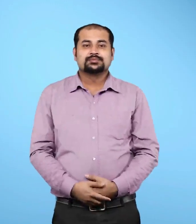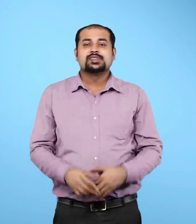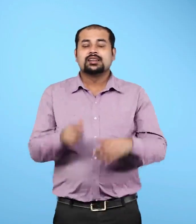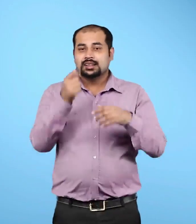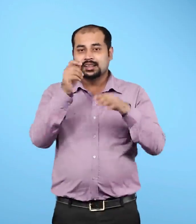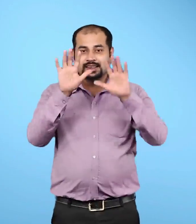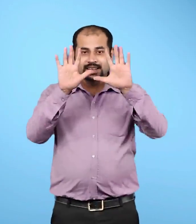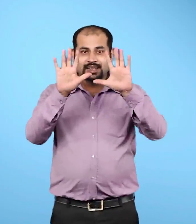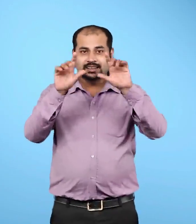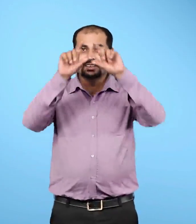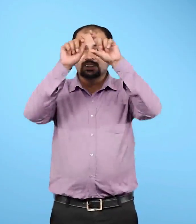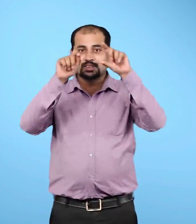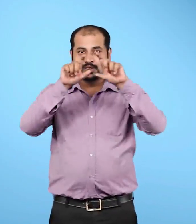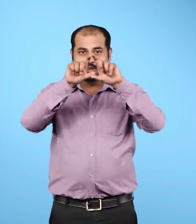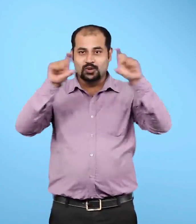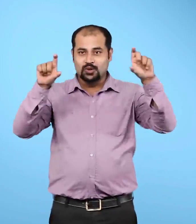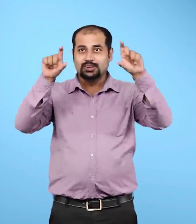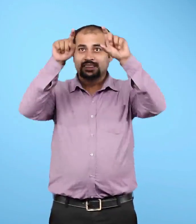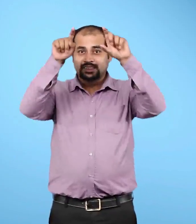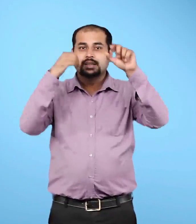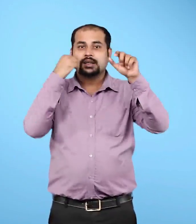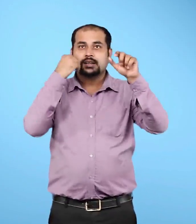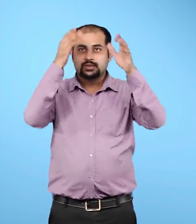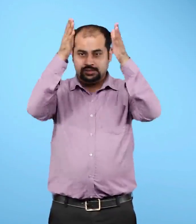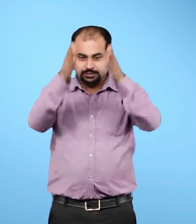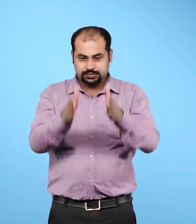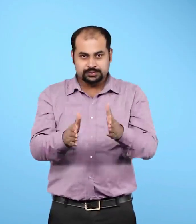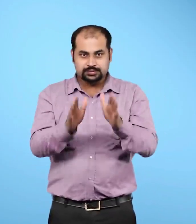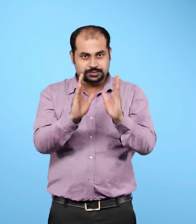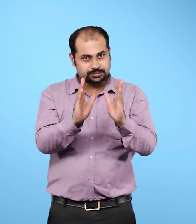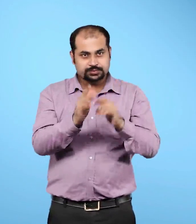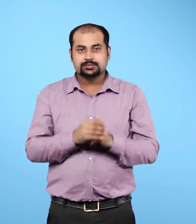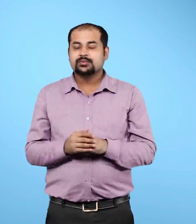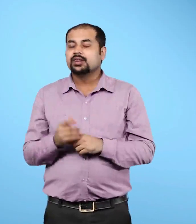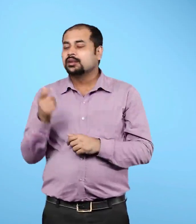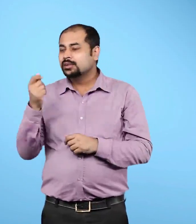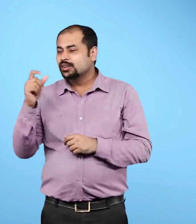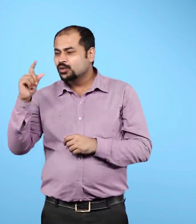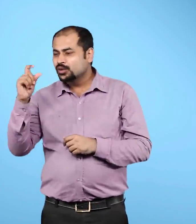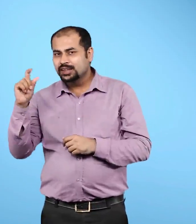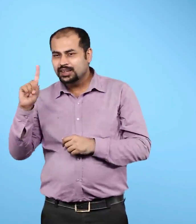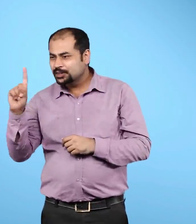There is 10 rupees note above yellow column and 1 rupee coin above blue